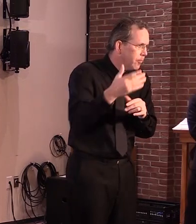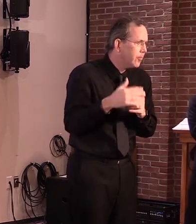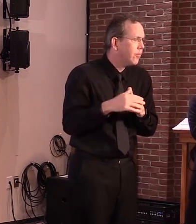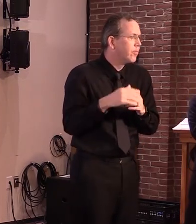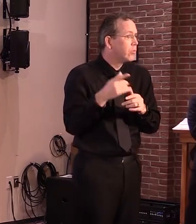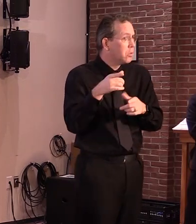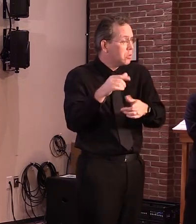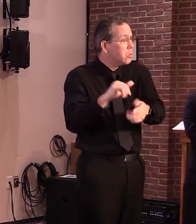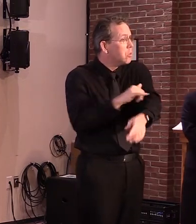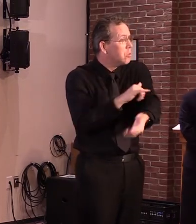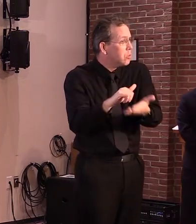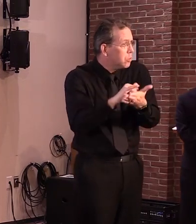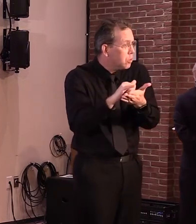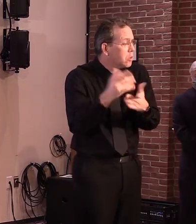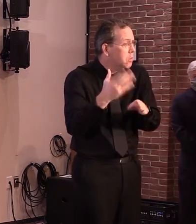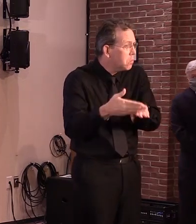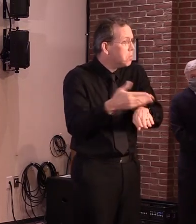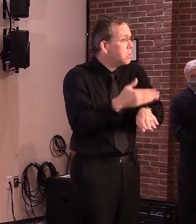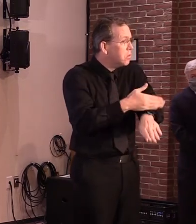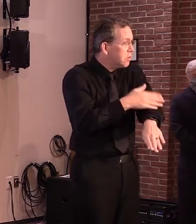over the last week to 2 weeks.